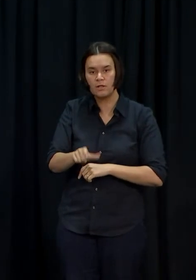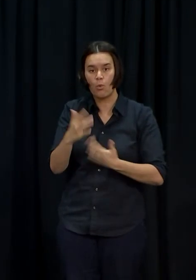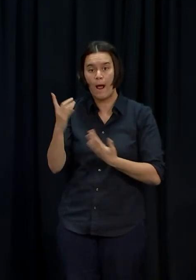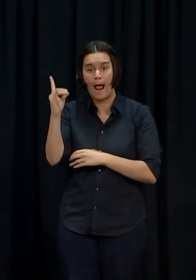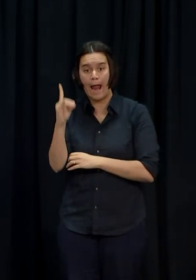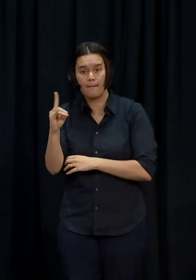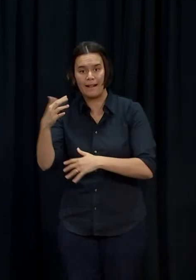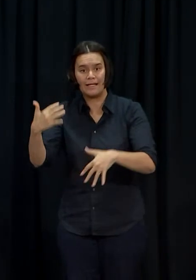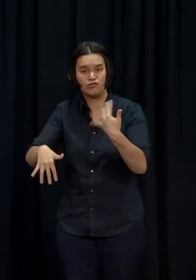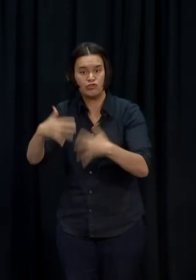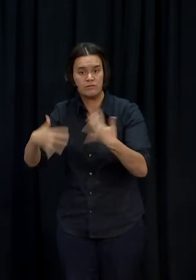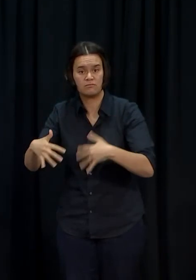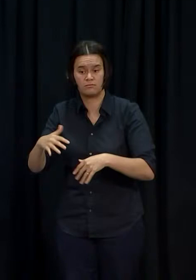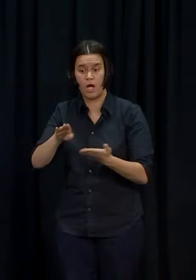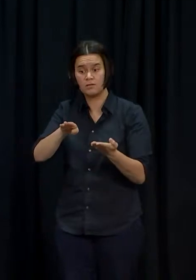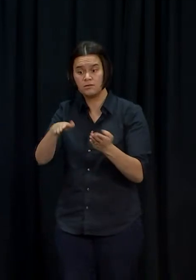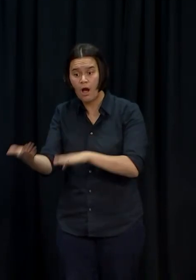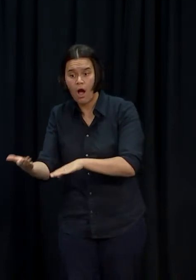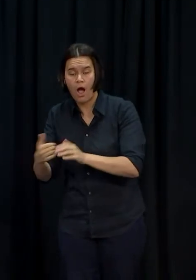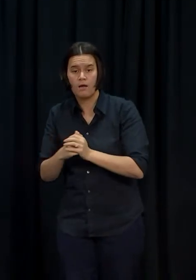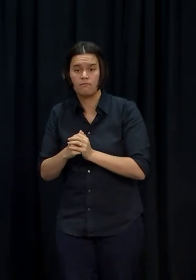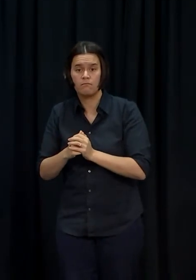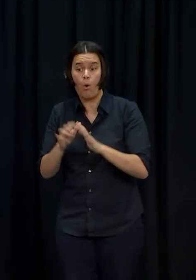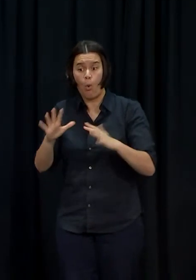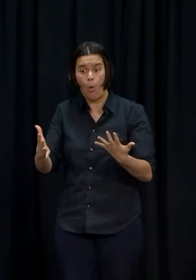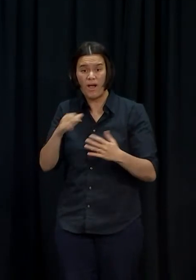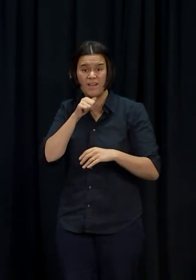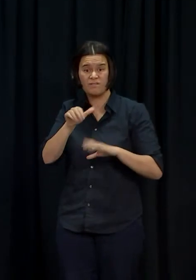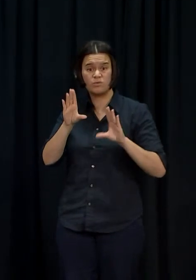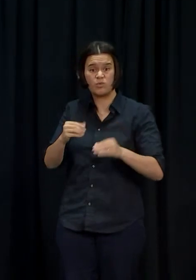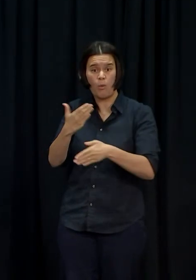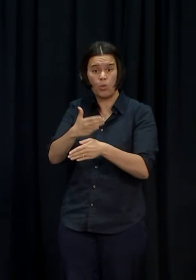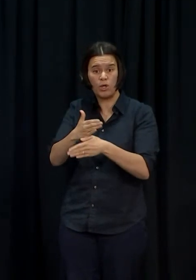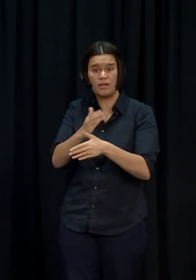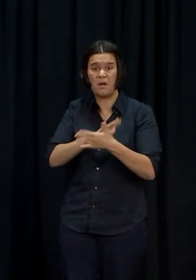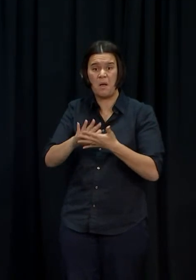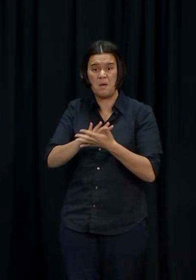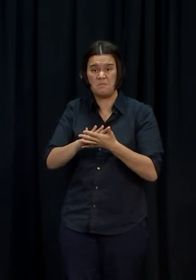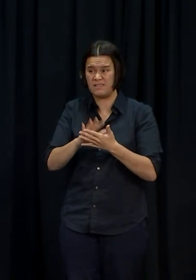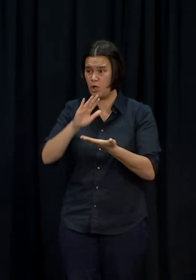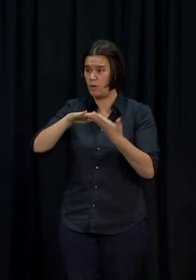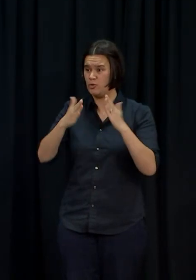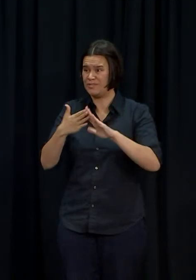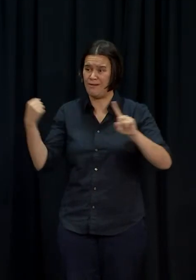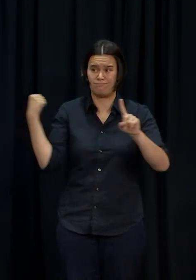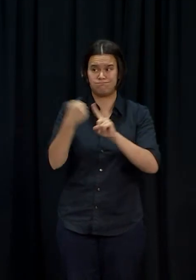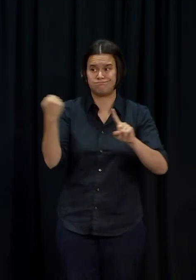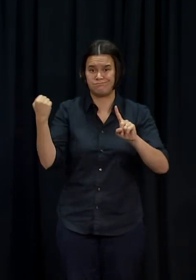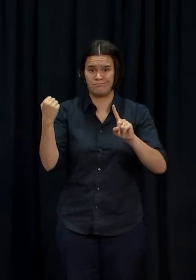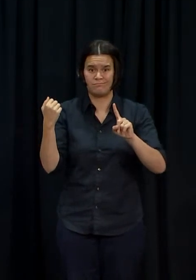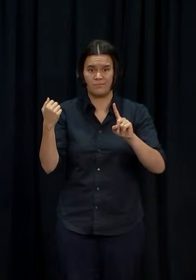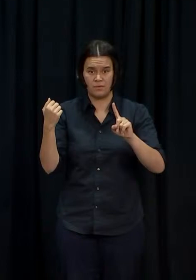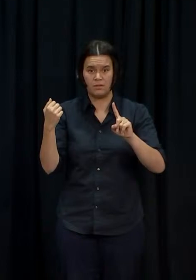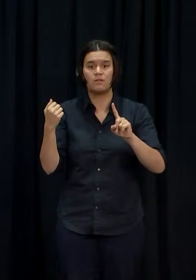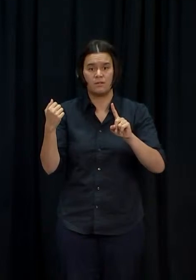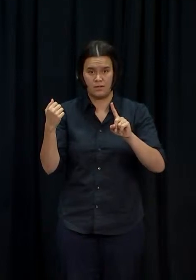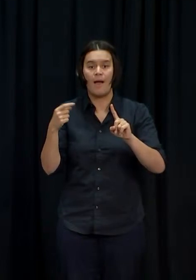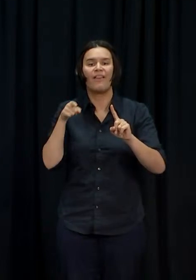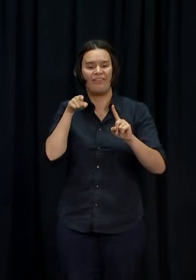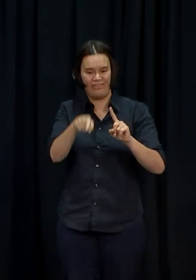serious harm to significant numbers in the community. This is ultimately about ensuring the well-being of all New